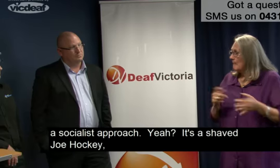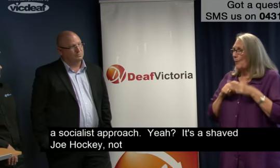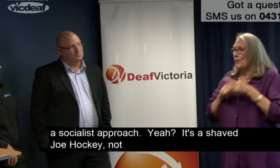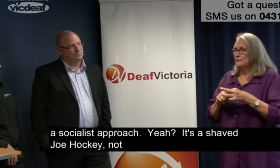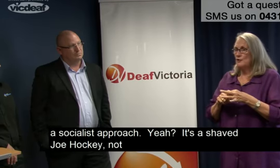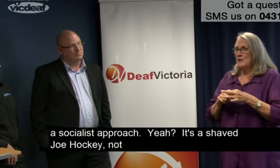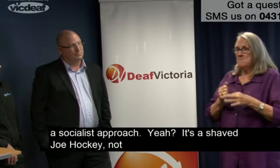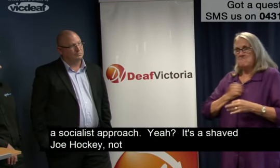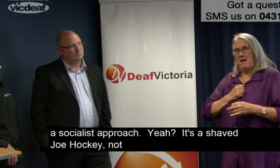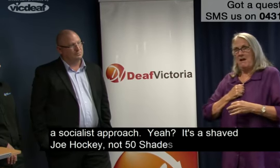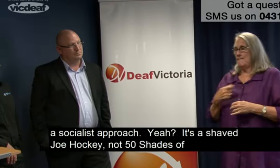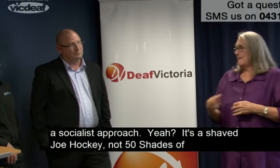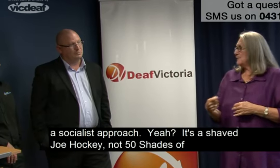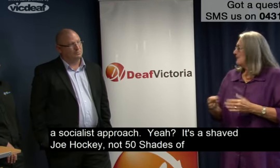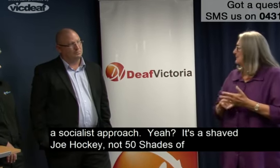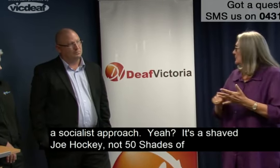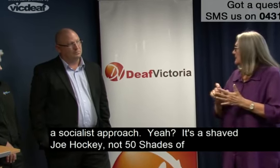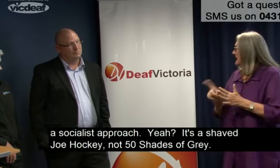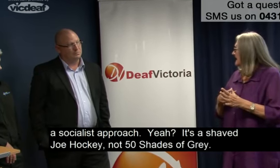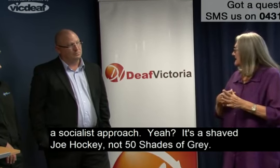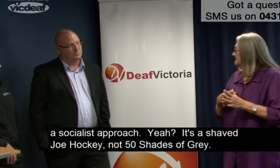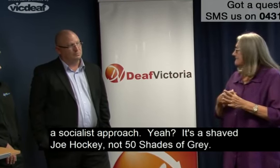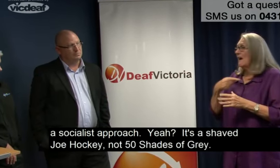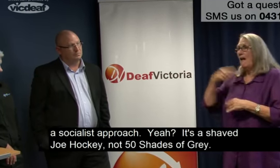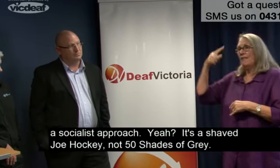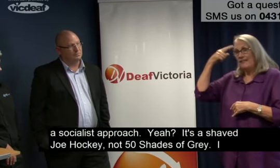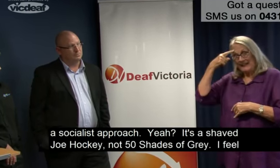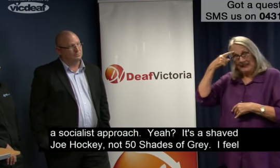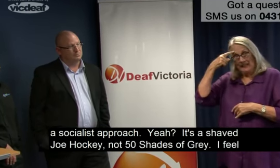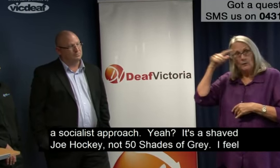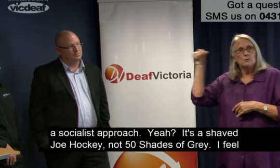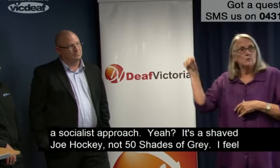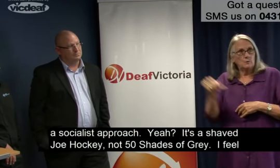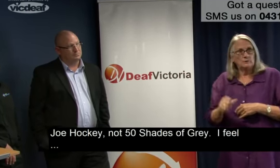I'm sitting here questioning my membership to Deaf Australia.